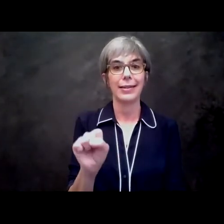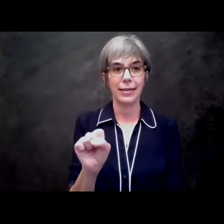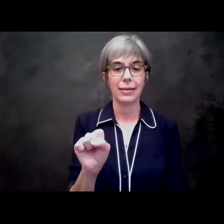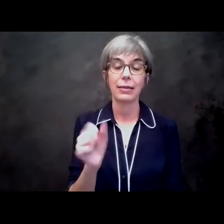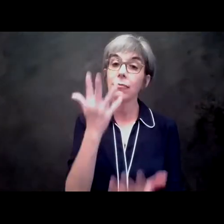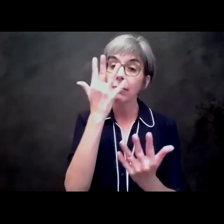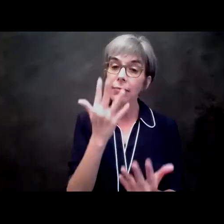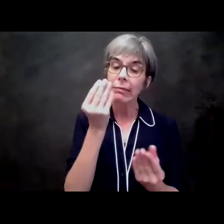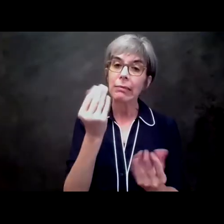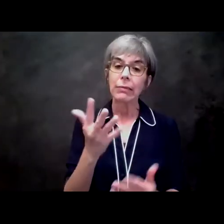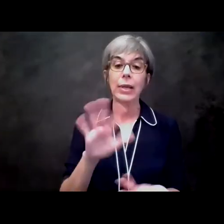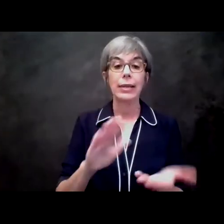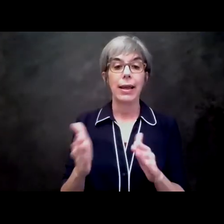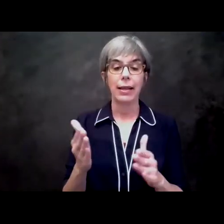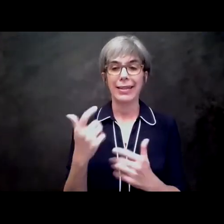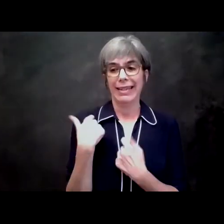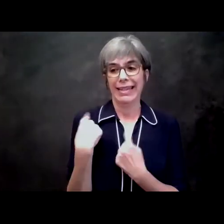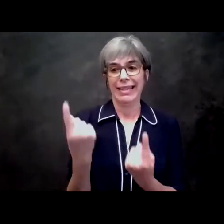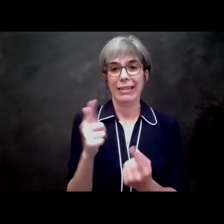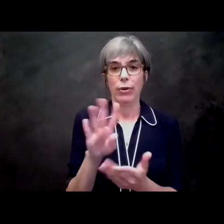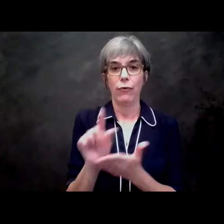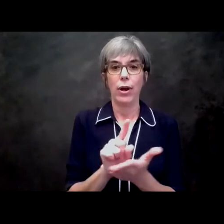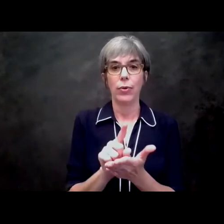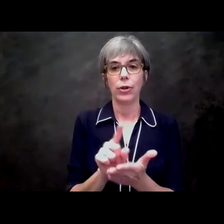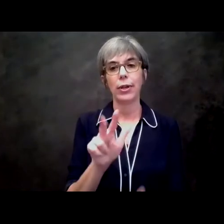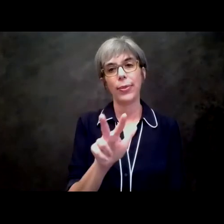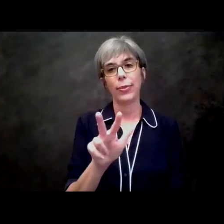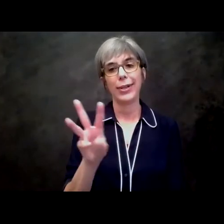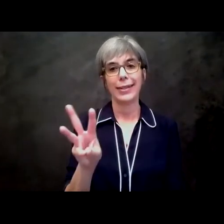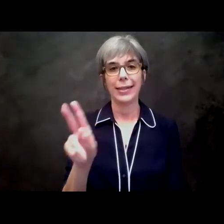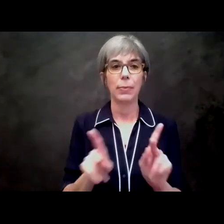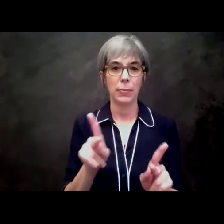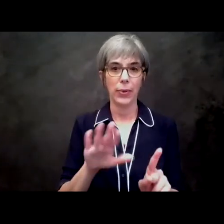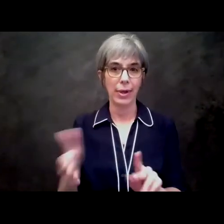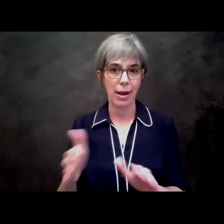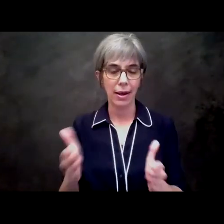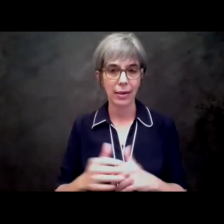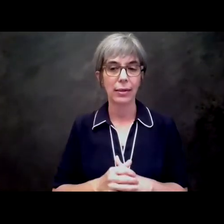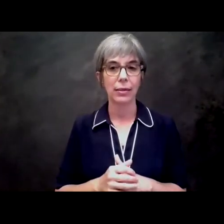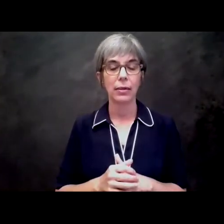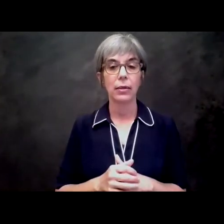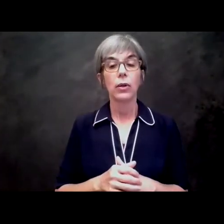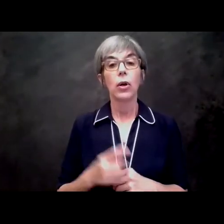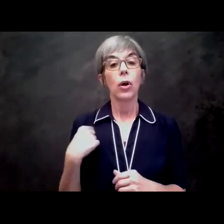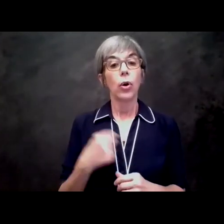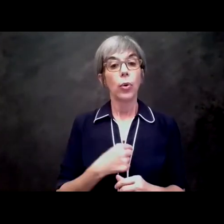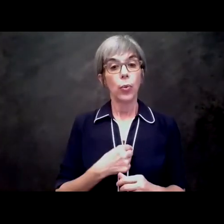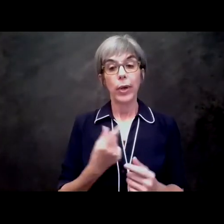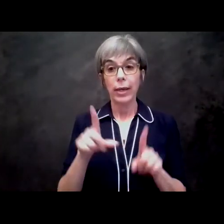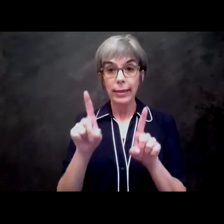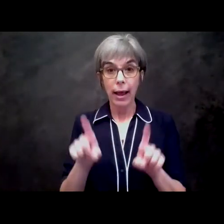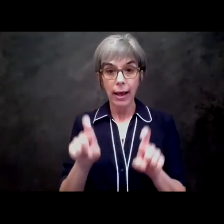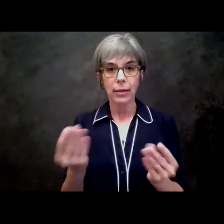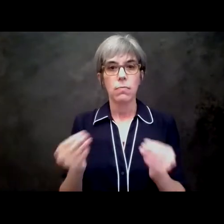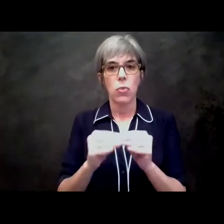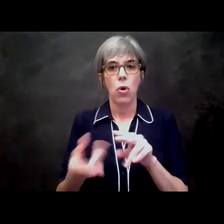unfortunately 36 deaths reported in the last 24 hours. We're very proud that we have been able to increase our testing capacity